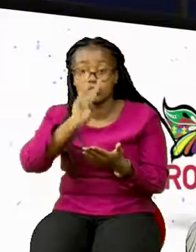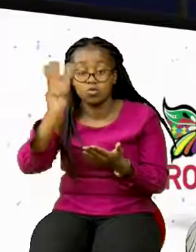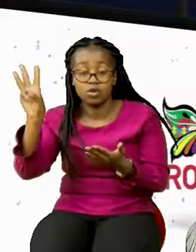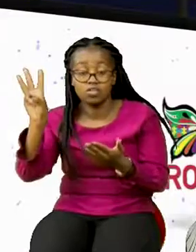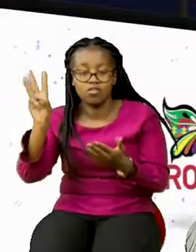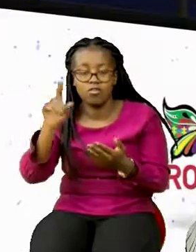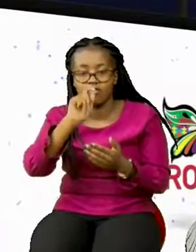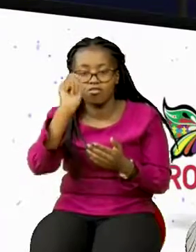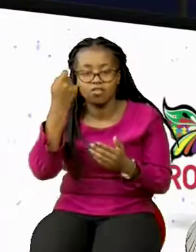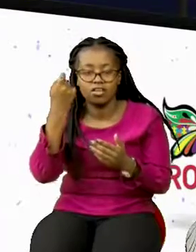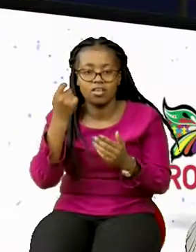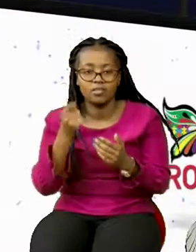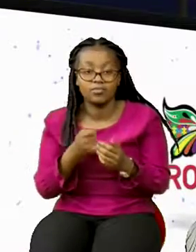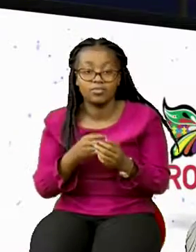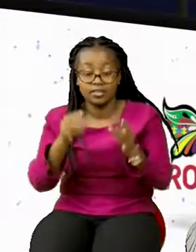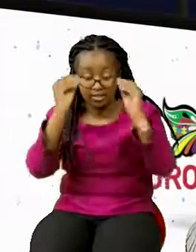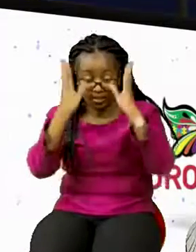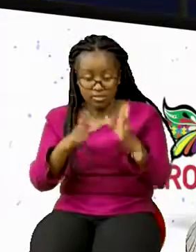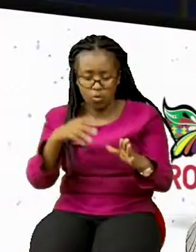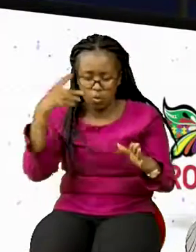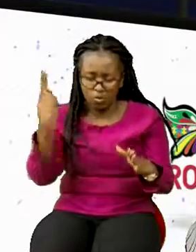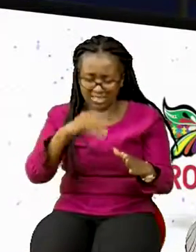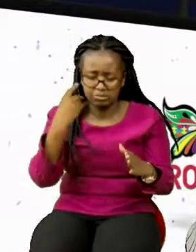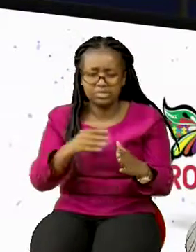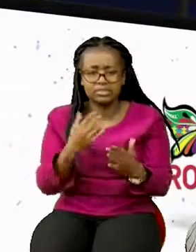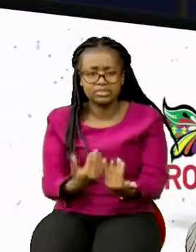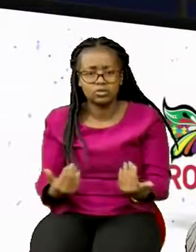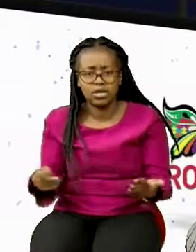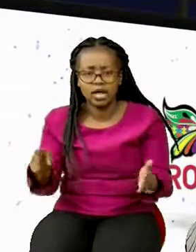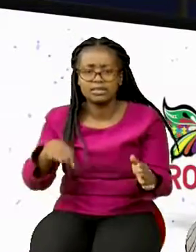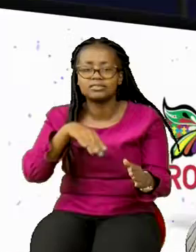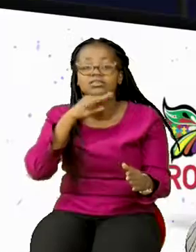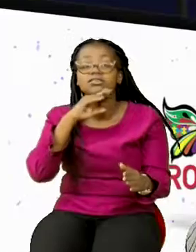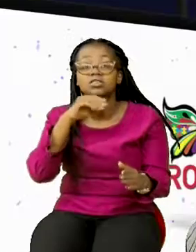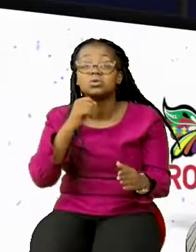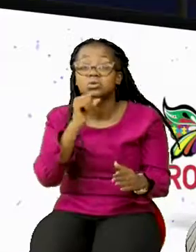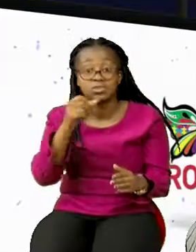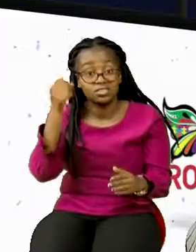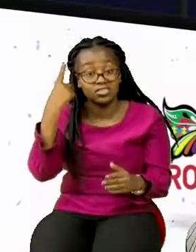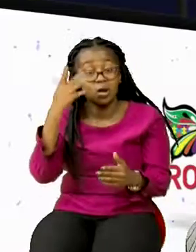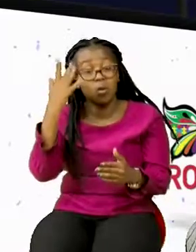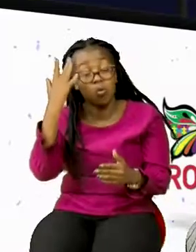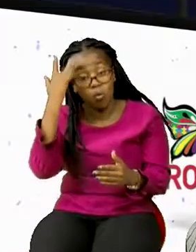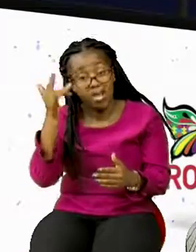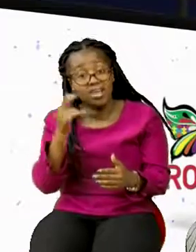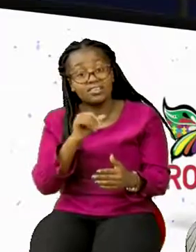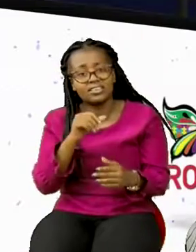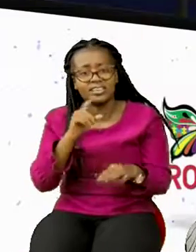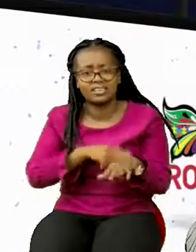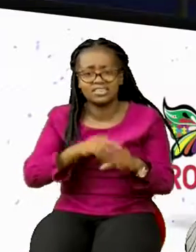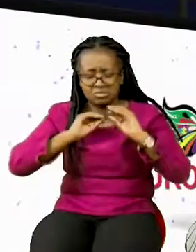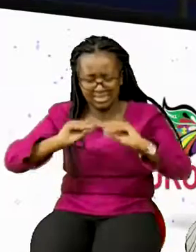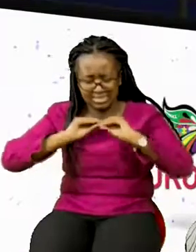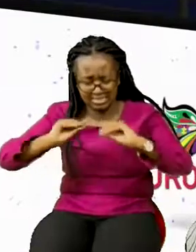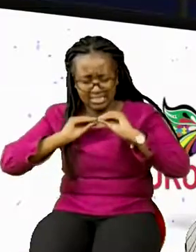Kenya, there is a teacher who actually beat a child to death because they could not understand why. They've taken so much time trying to teach a